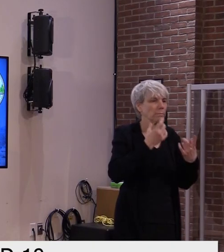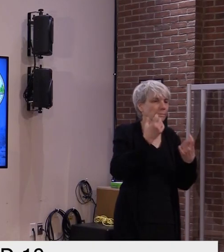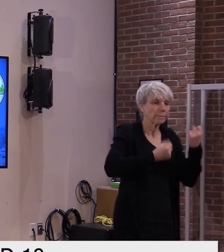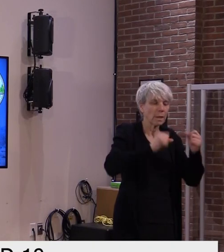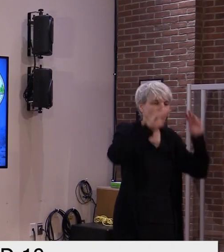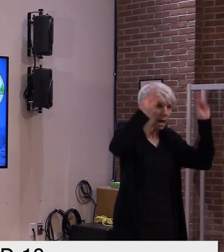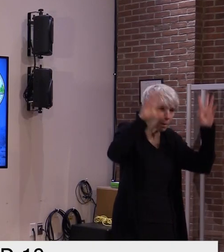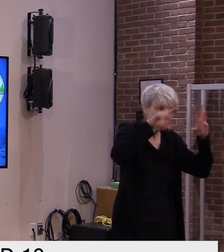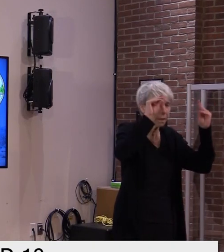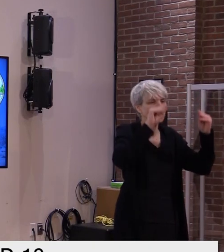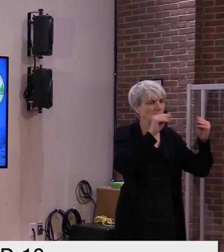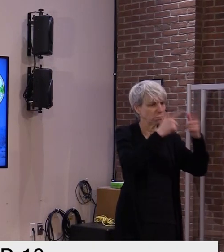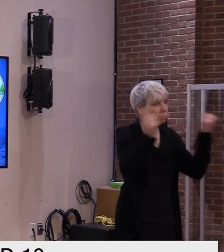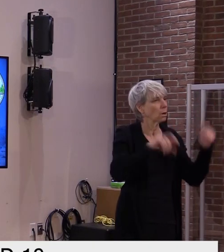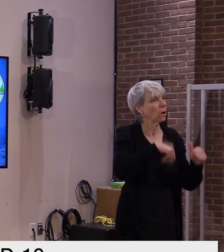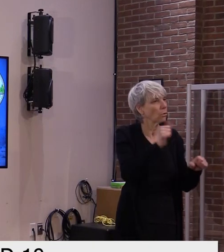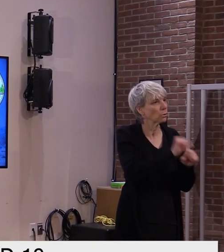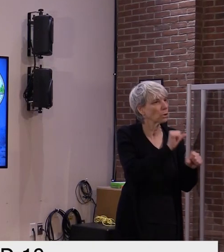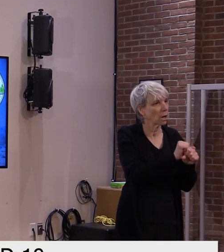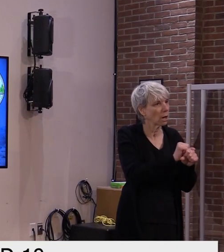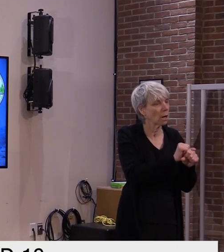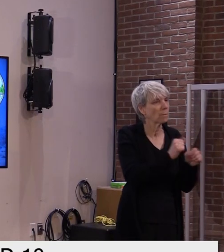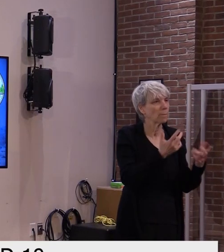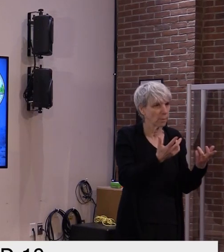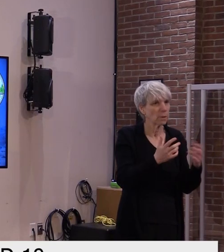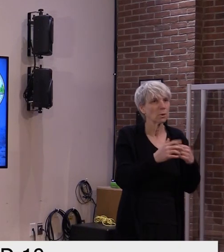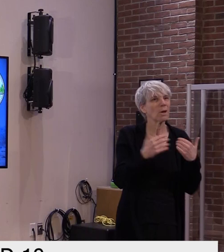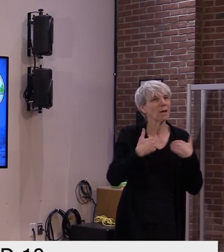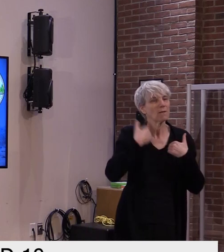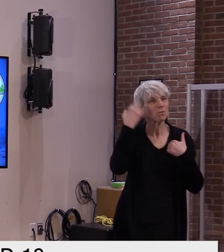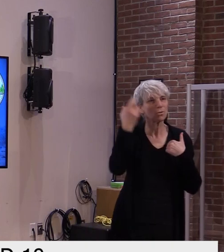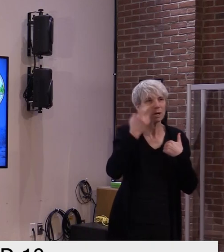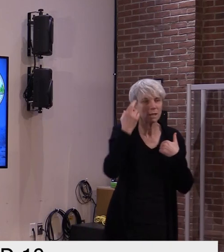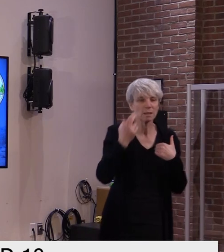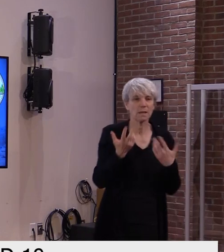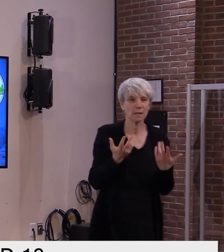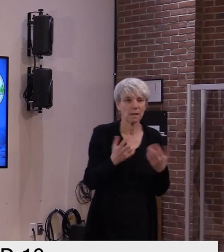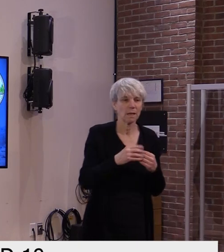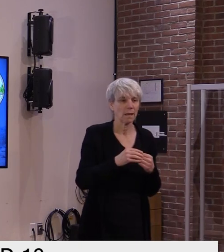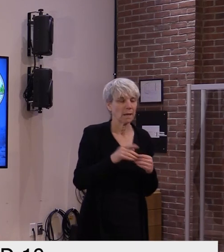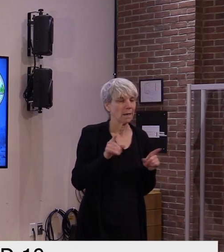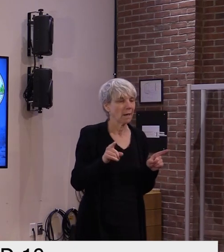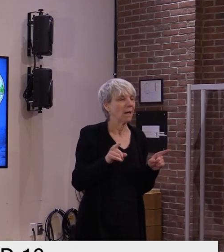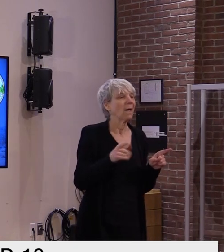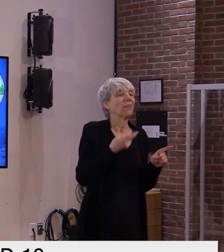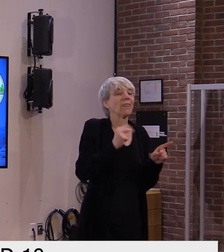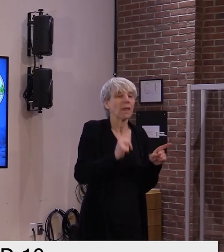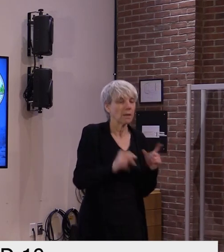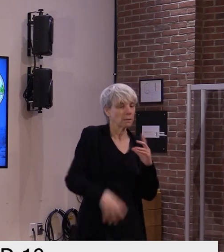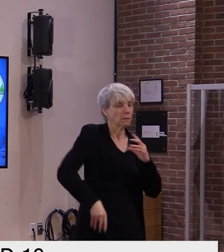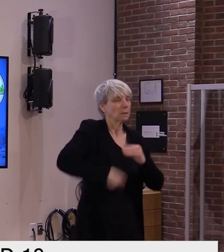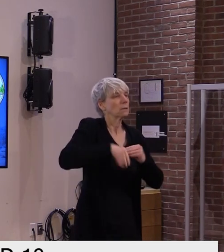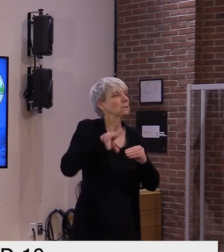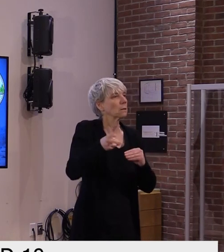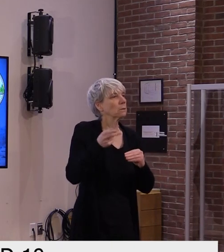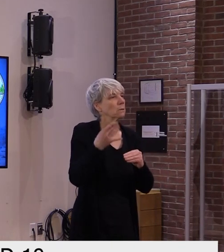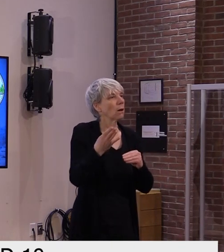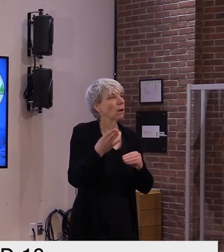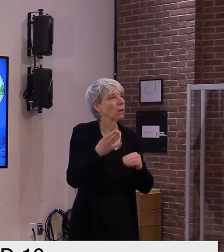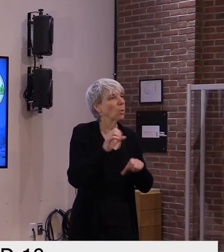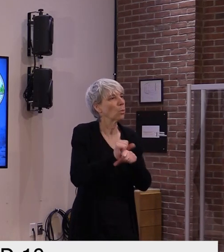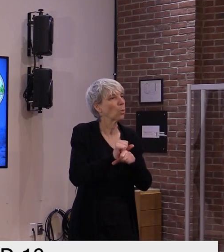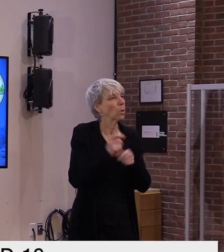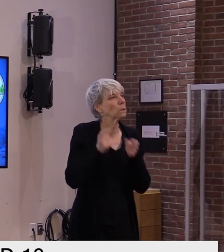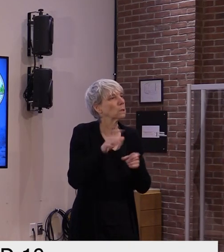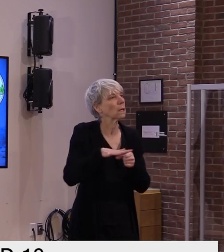jobs might entail being on the emergency transport or first responders in their own communities. So